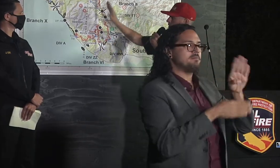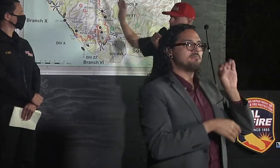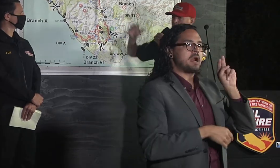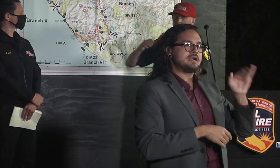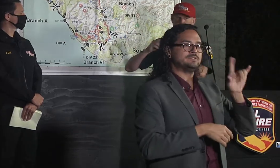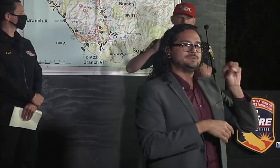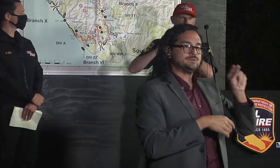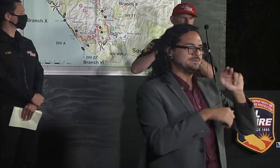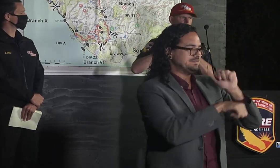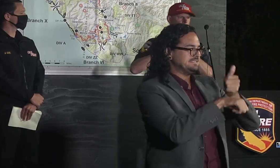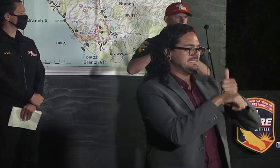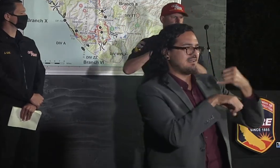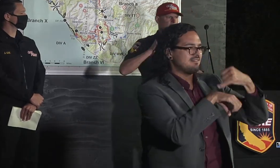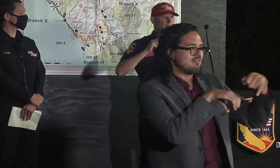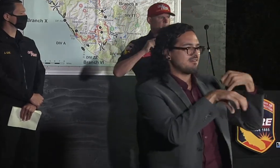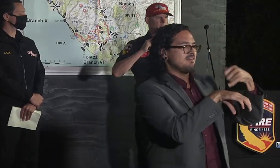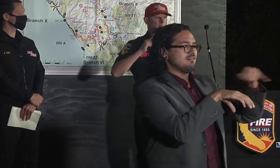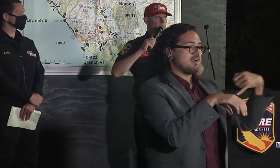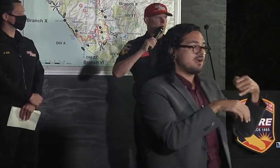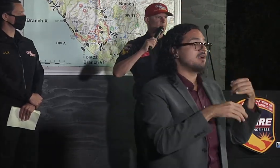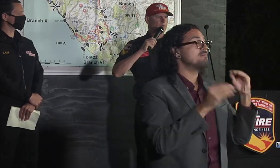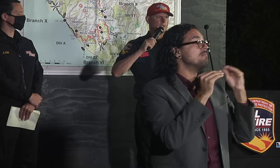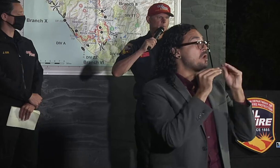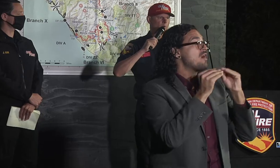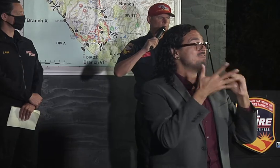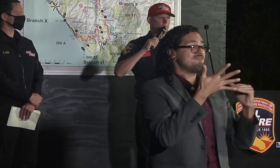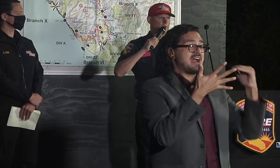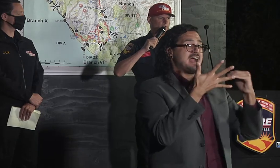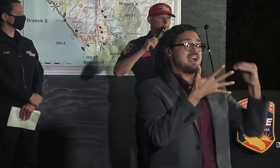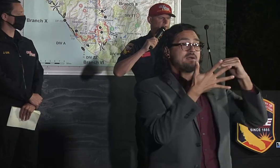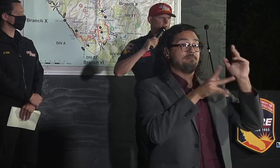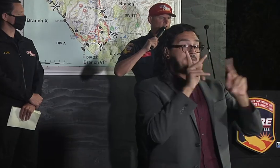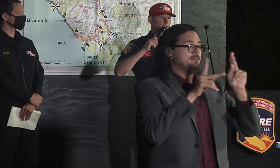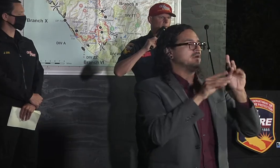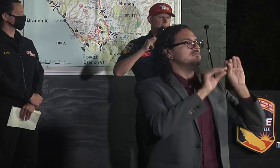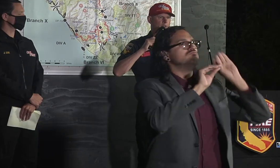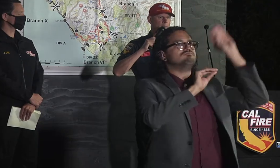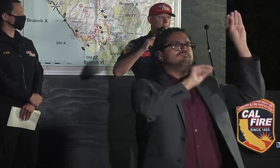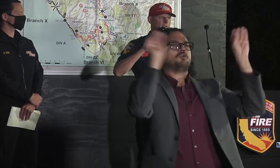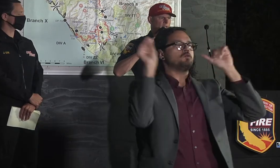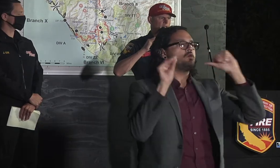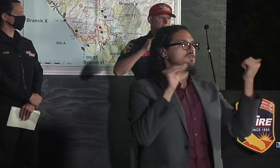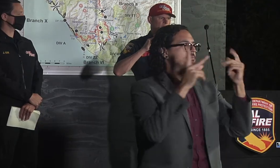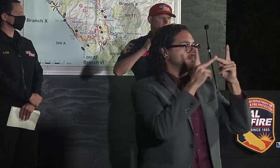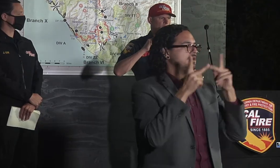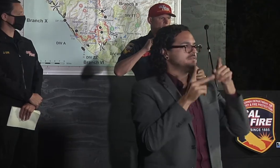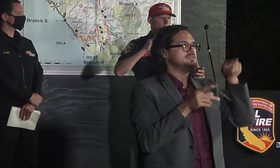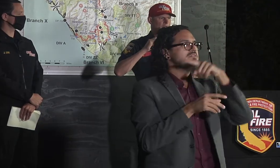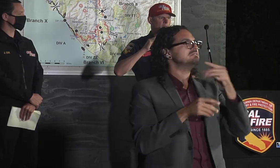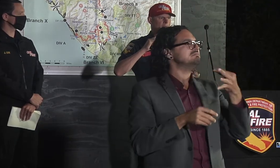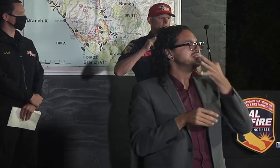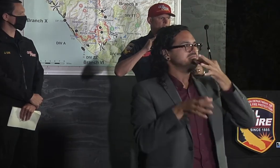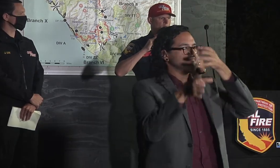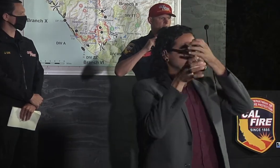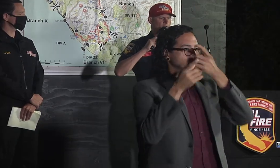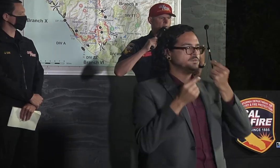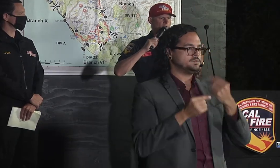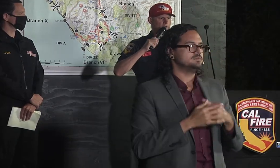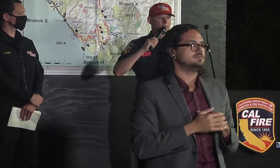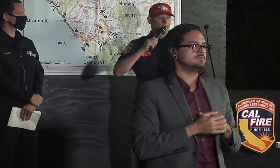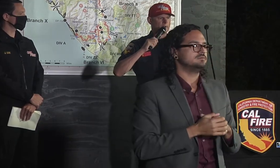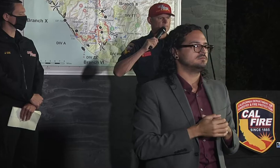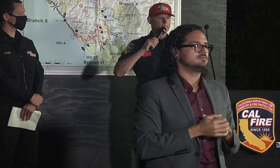then also up in some of these lines here. And we're going to put them to work, and they can do the job they do best in what we call gridding and making sure we